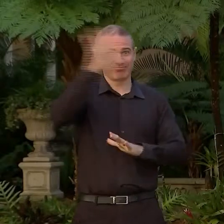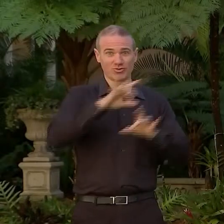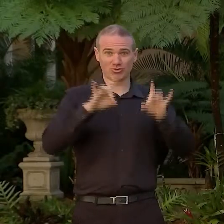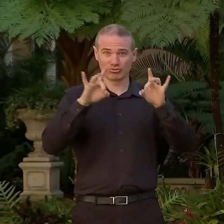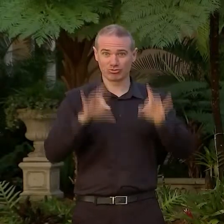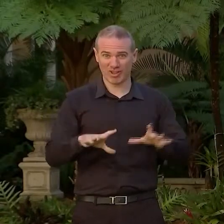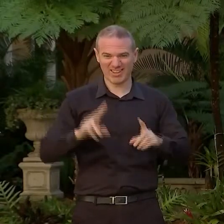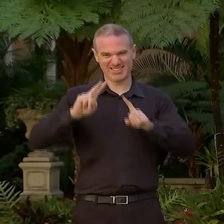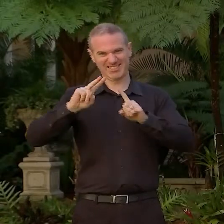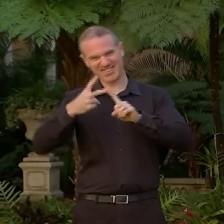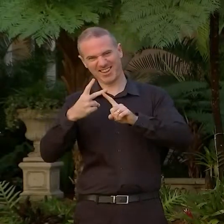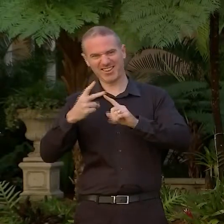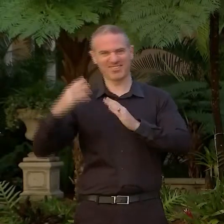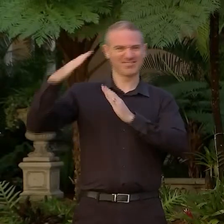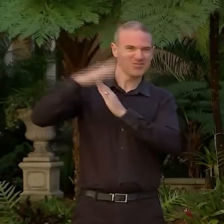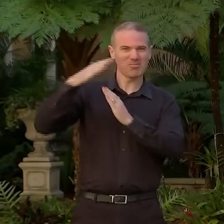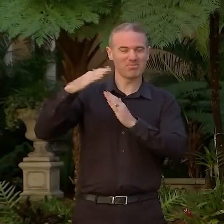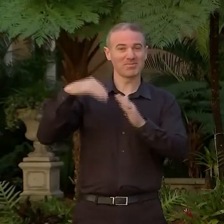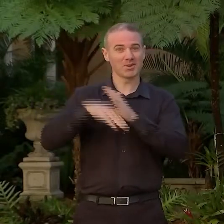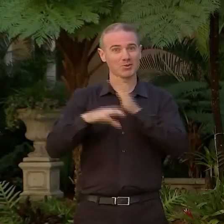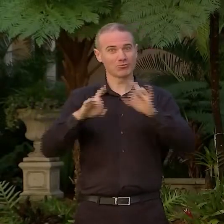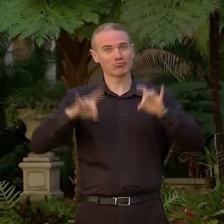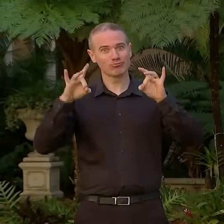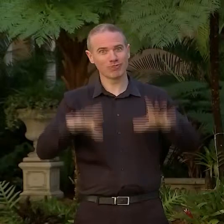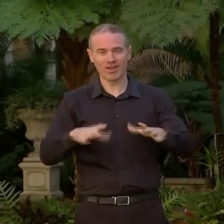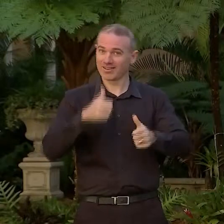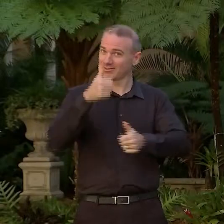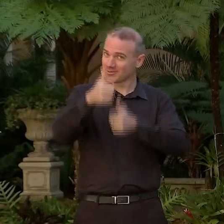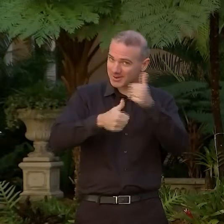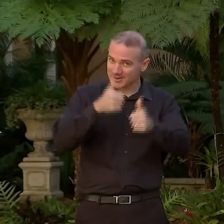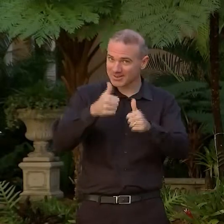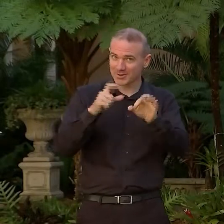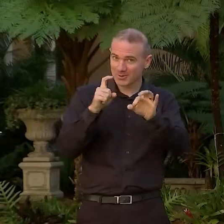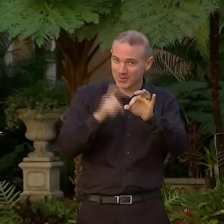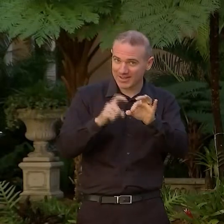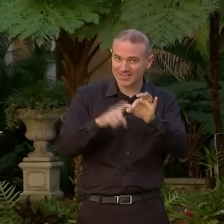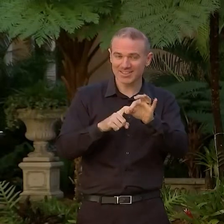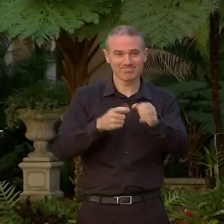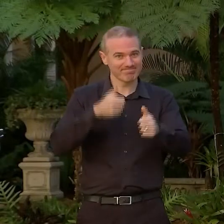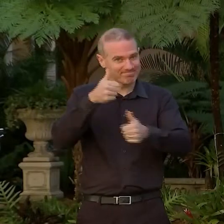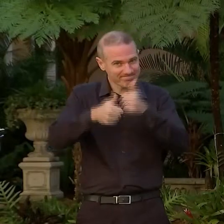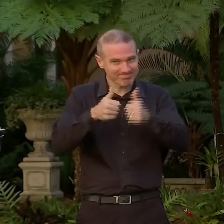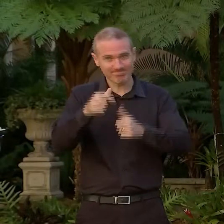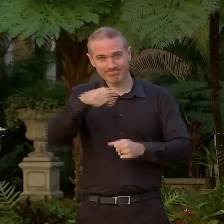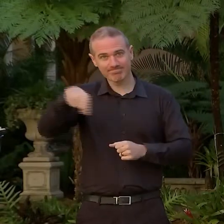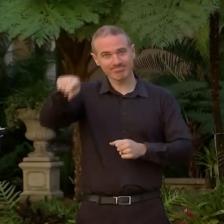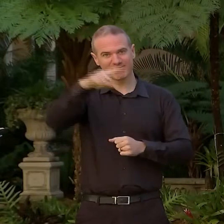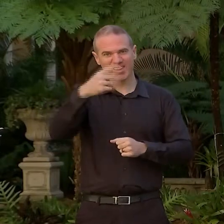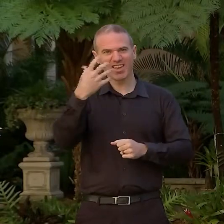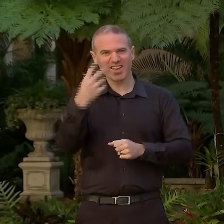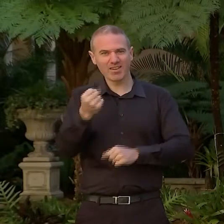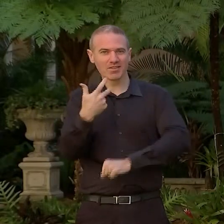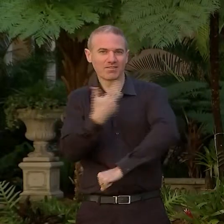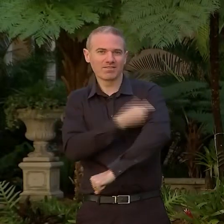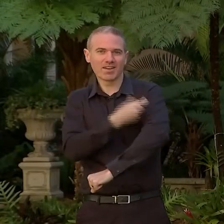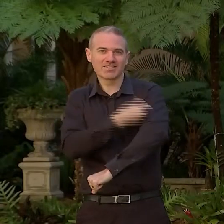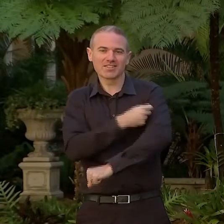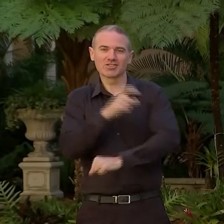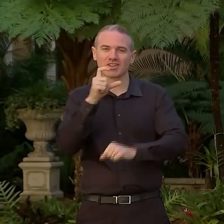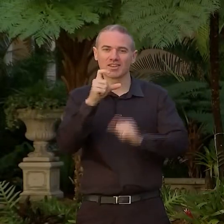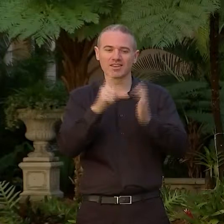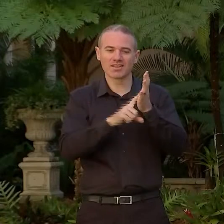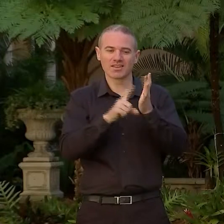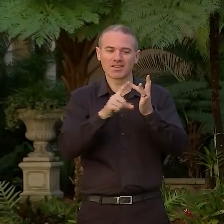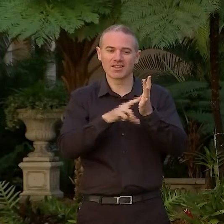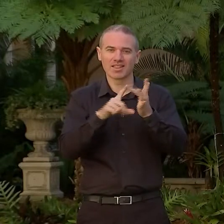in Queensland. So well done, Queenslanders. Well done to our state-run vaccination clinics, the Commonwealth